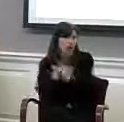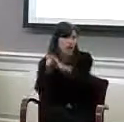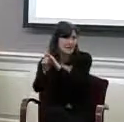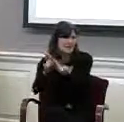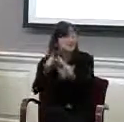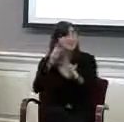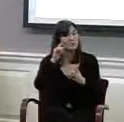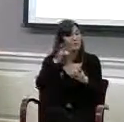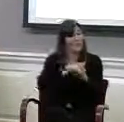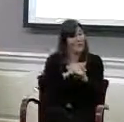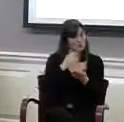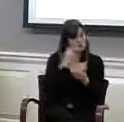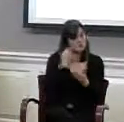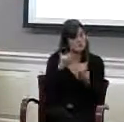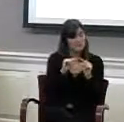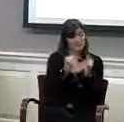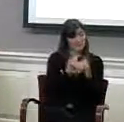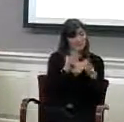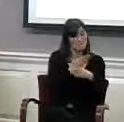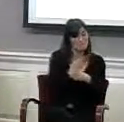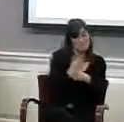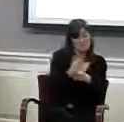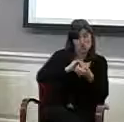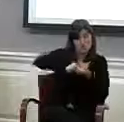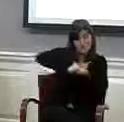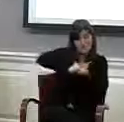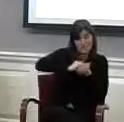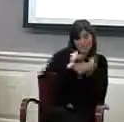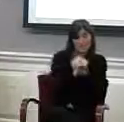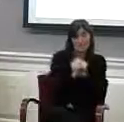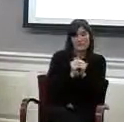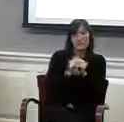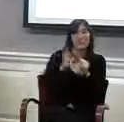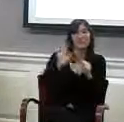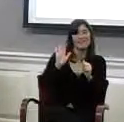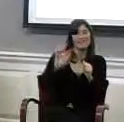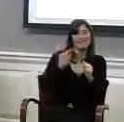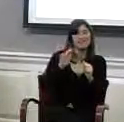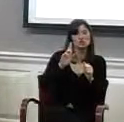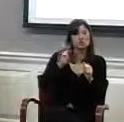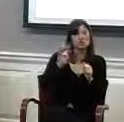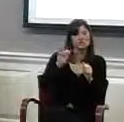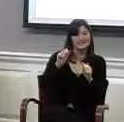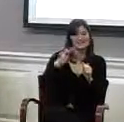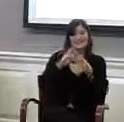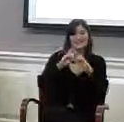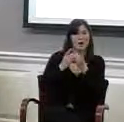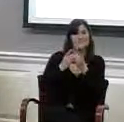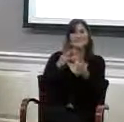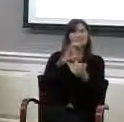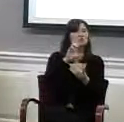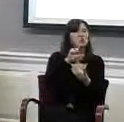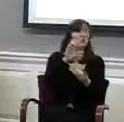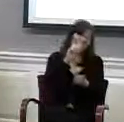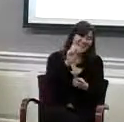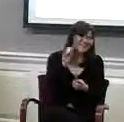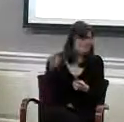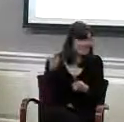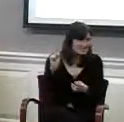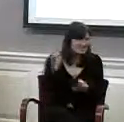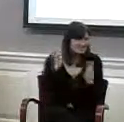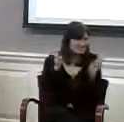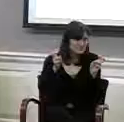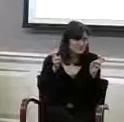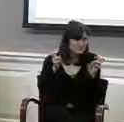group's partnership with the Turkish Department of Social Services in the country and the use of social workers as trainers is considered